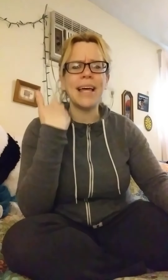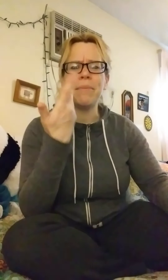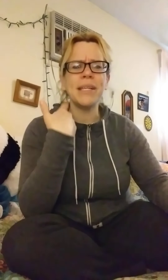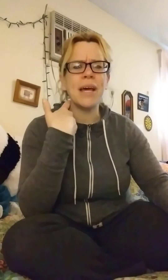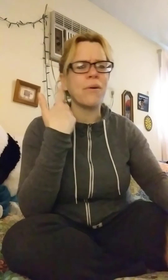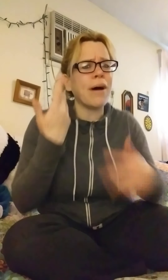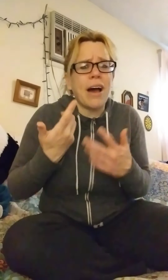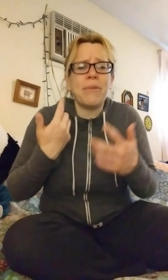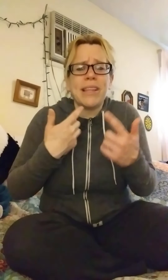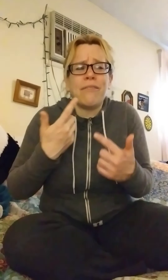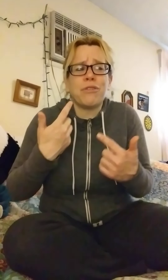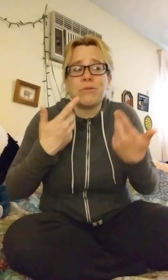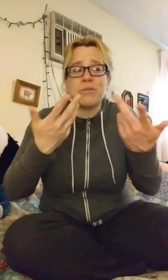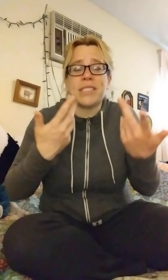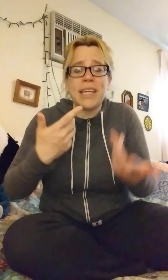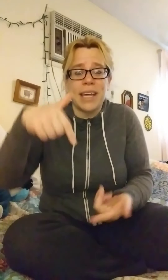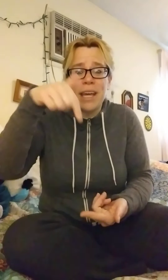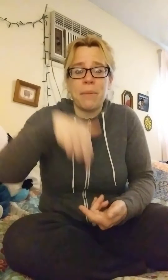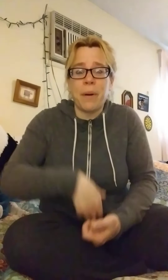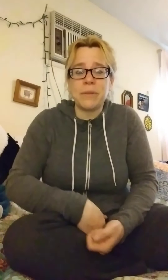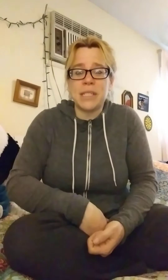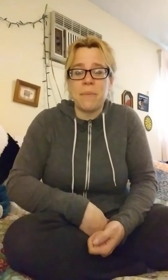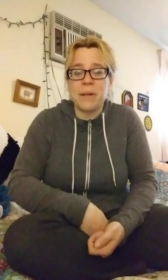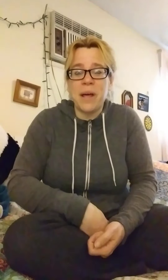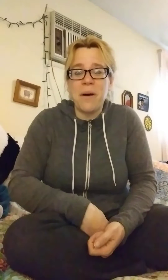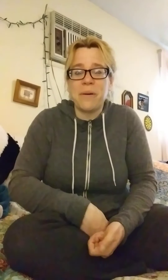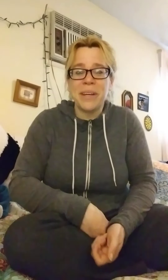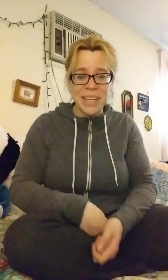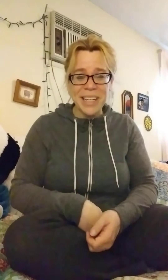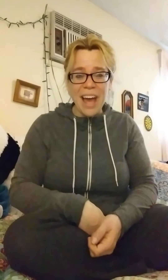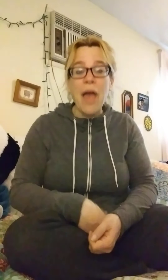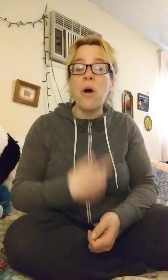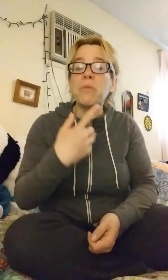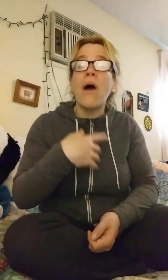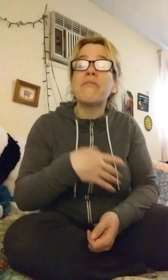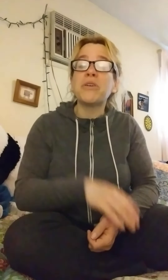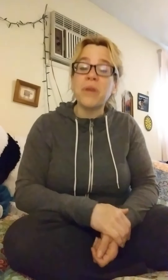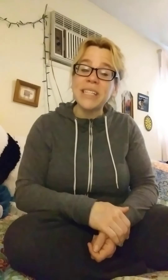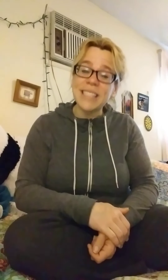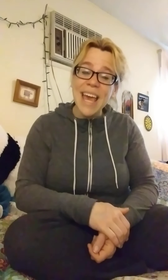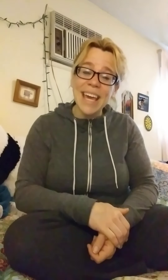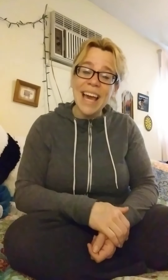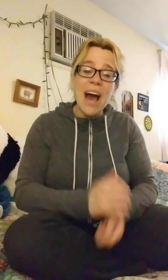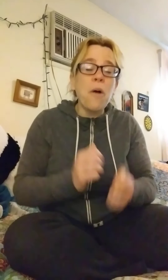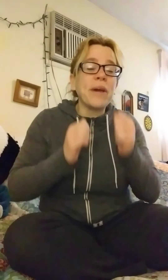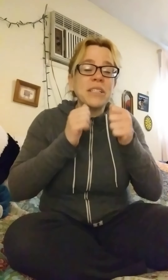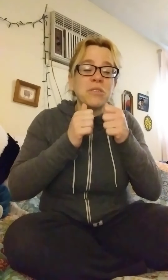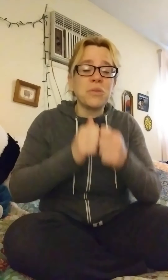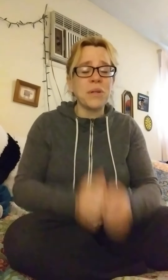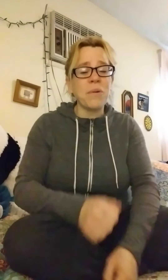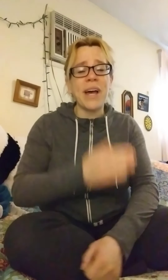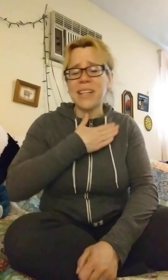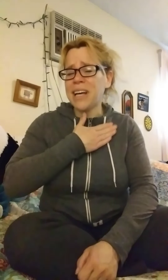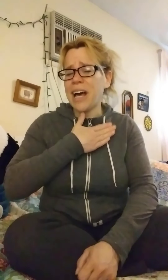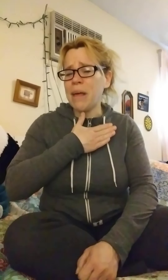me know. I would love for you to sing it and post it below. I hope you have a great day. Hope you guys are doing well. I